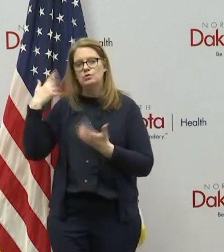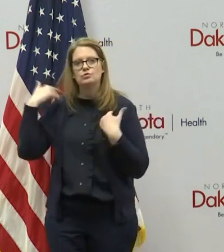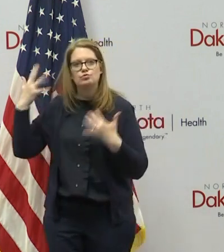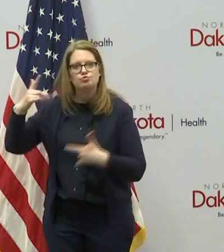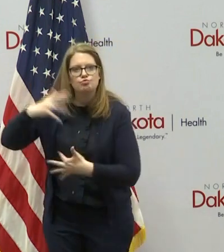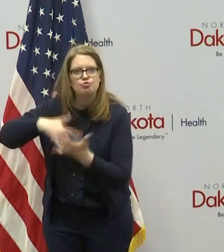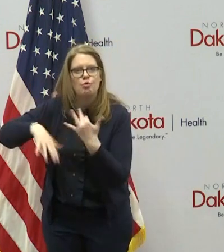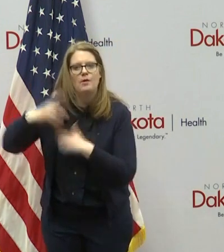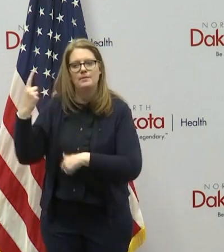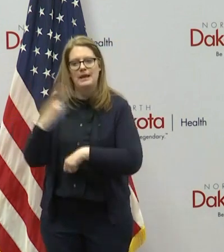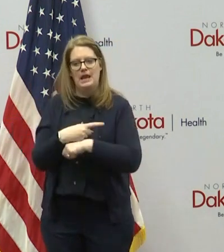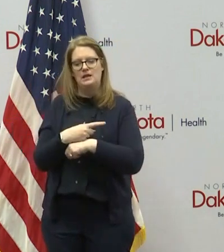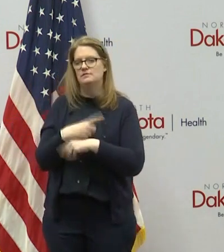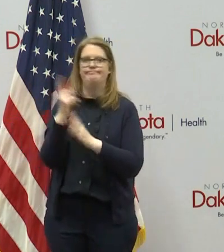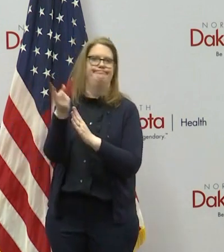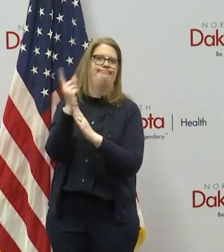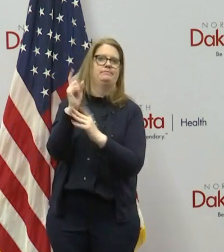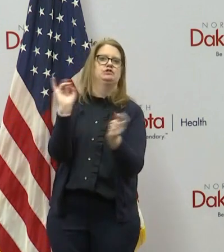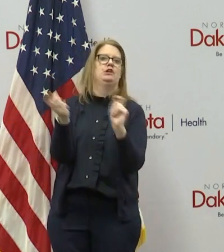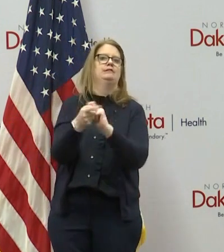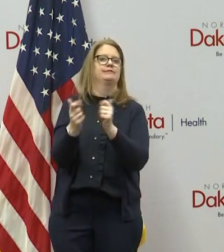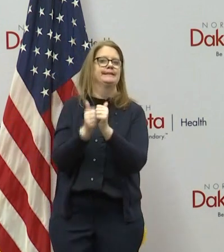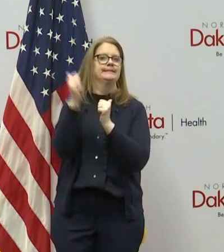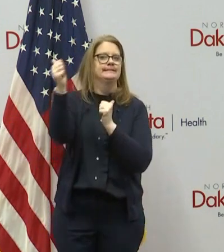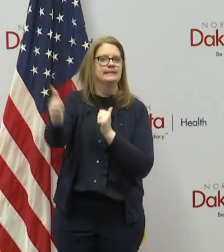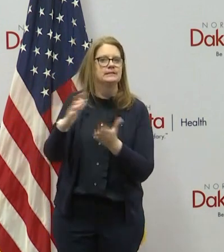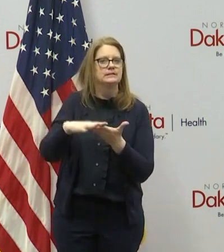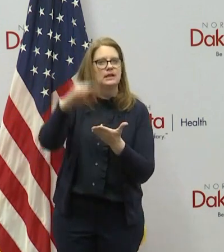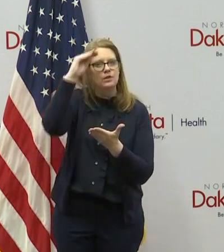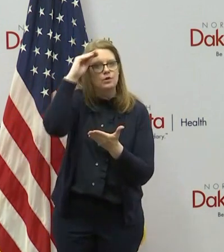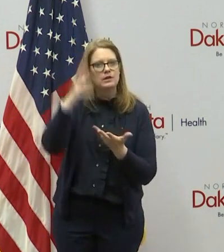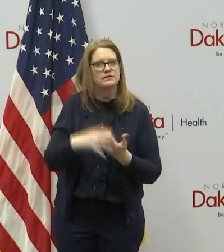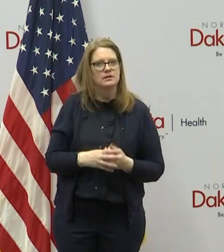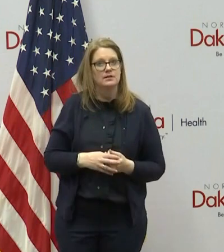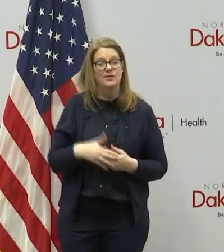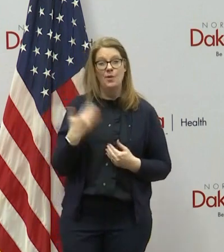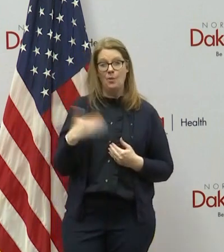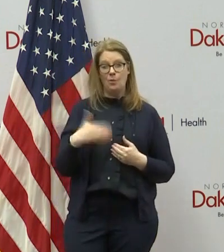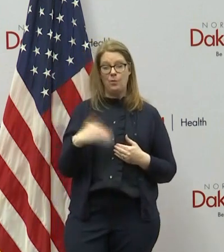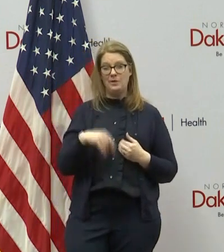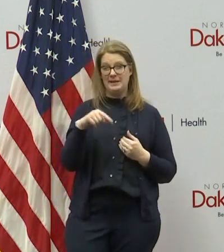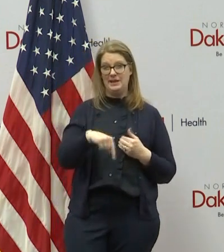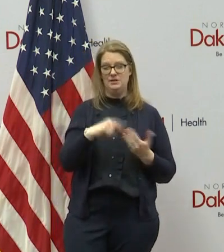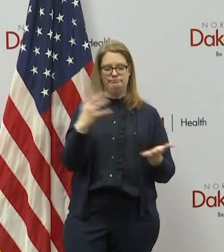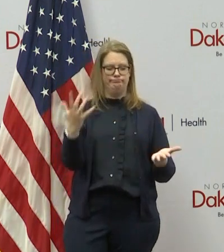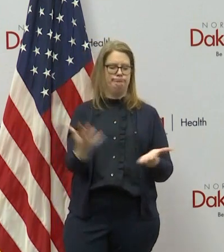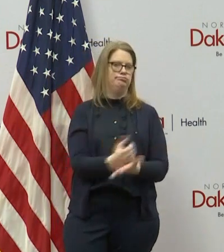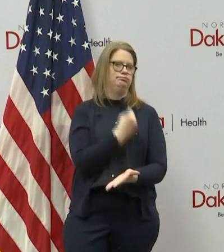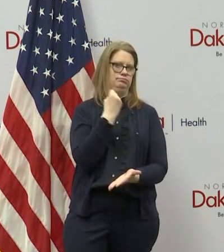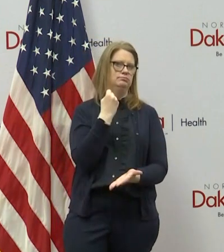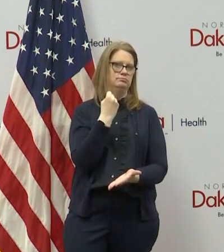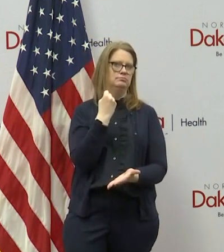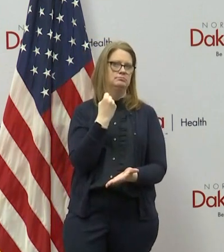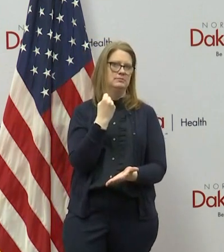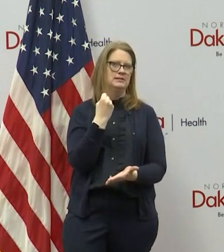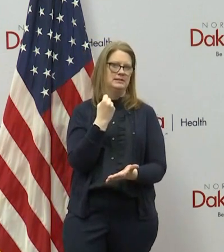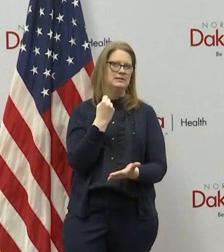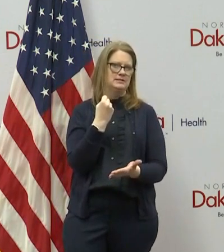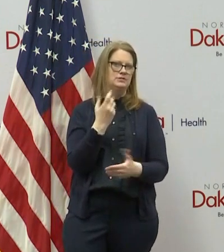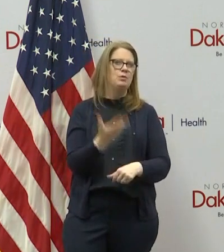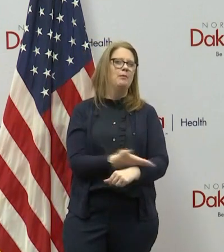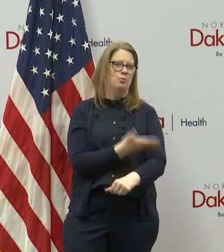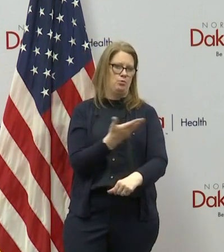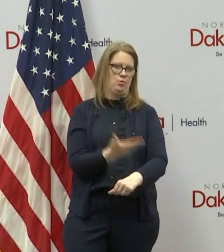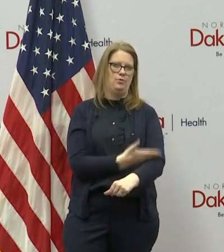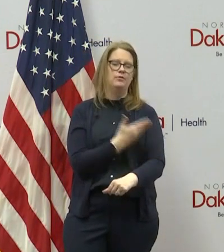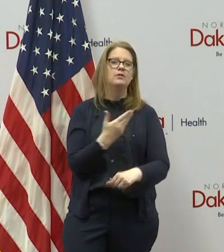be automatically become distance learning days. But anyway, there's a big opportunity here to improve coming out of this,